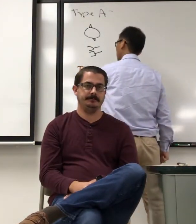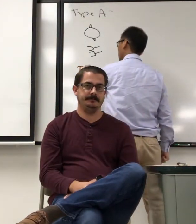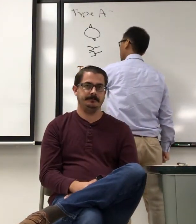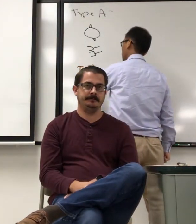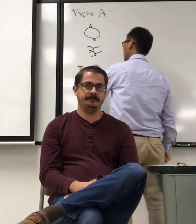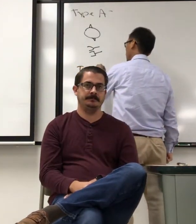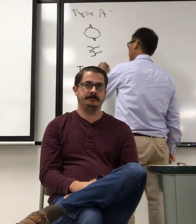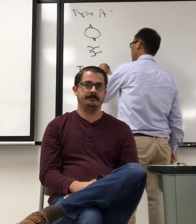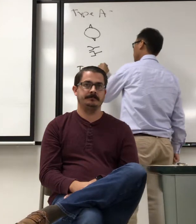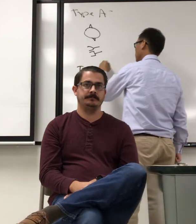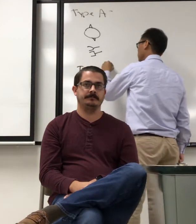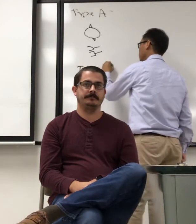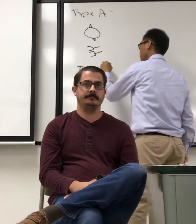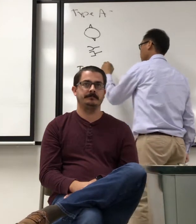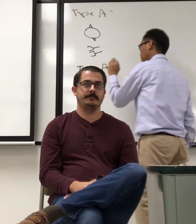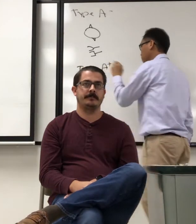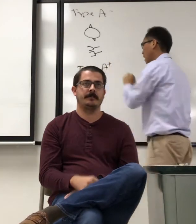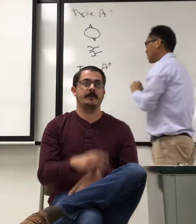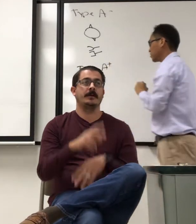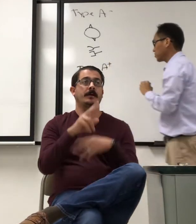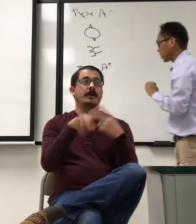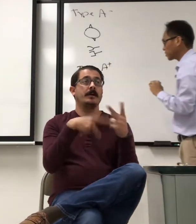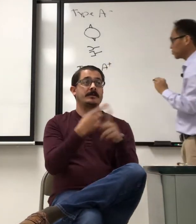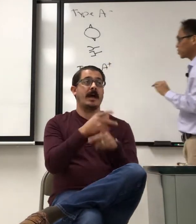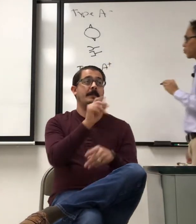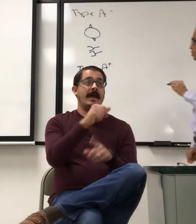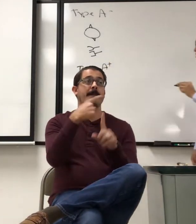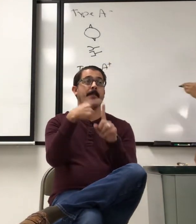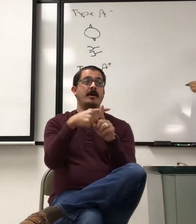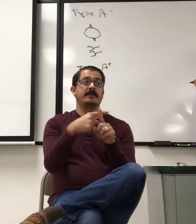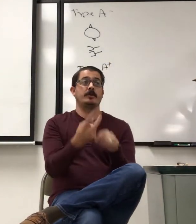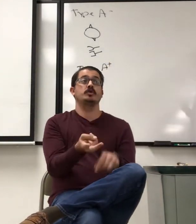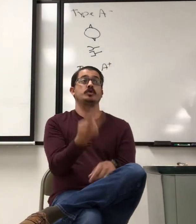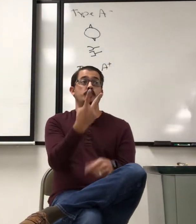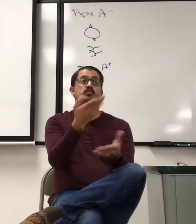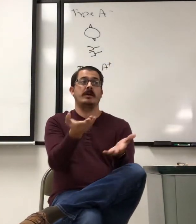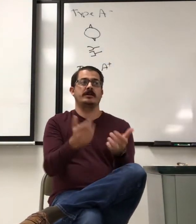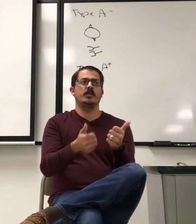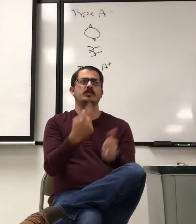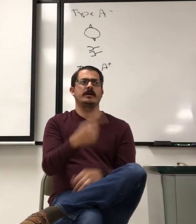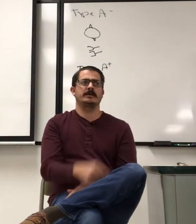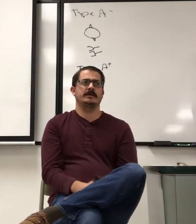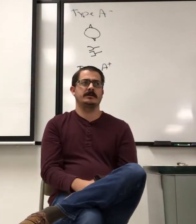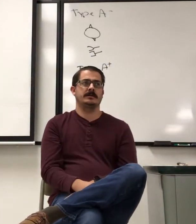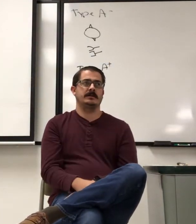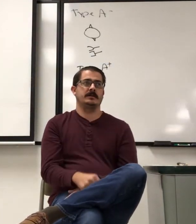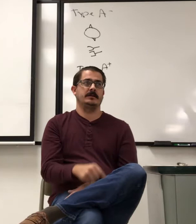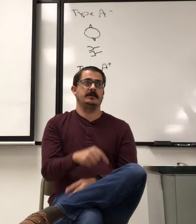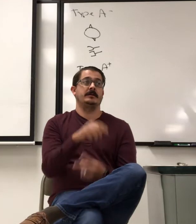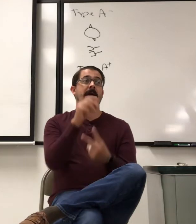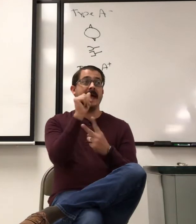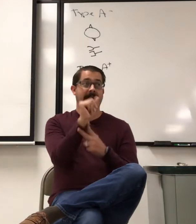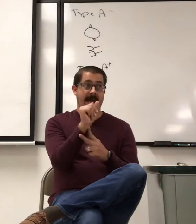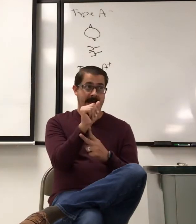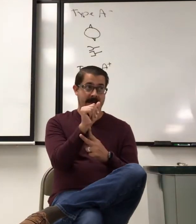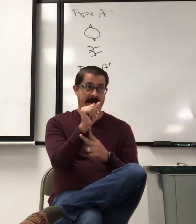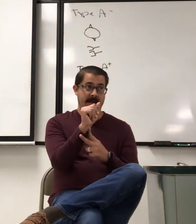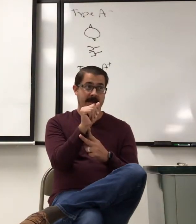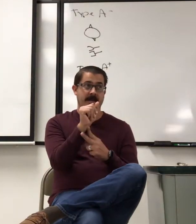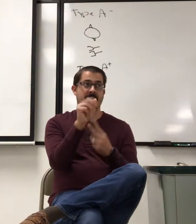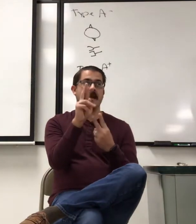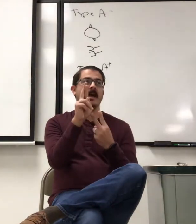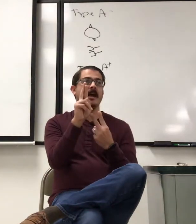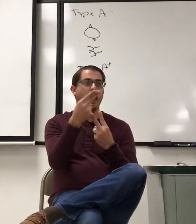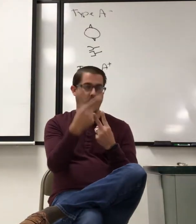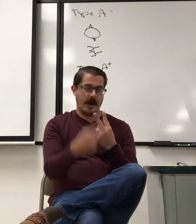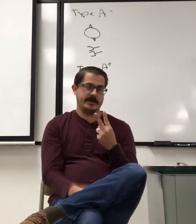Type A positive. There's 2 antigens present. Which ones? A